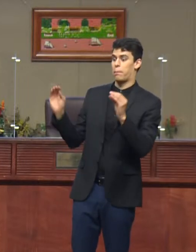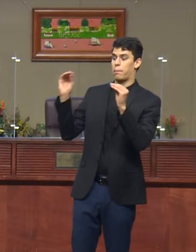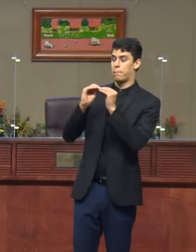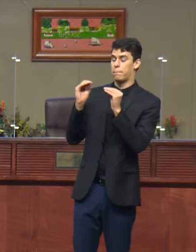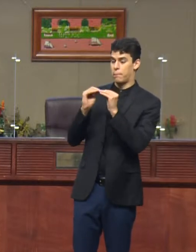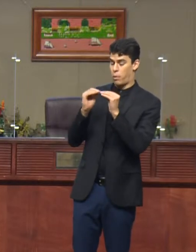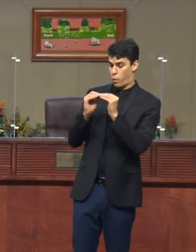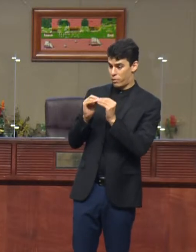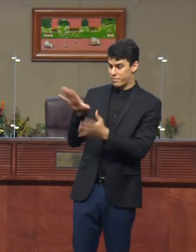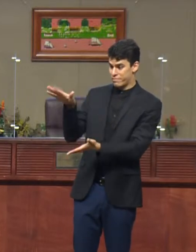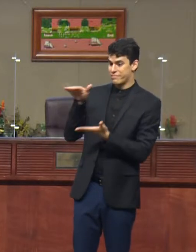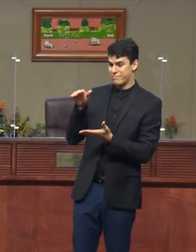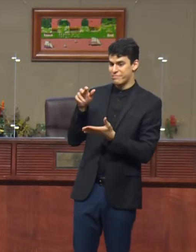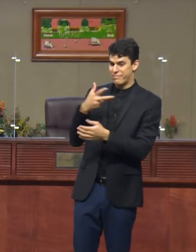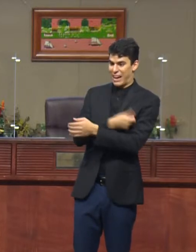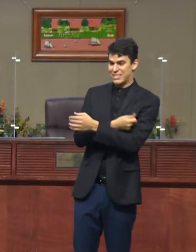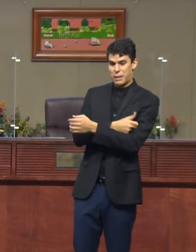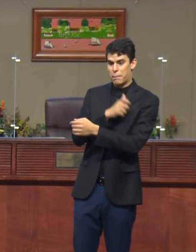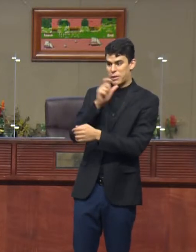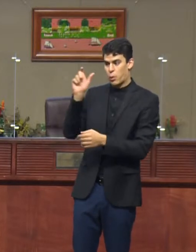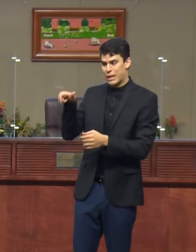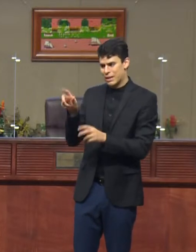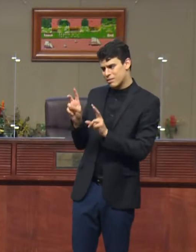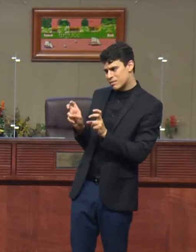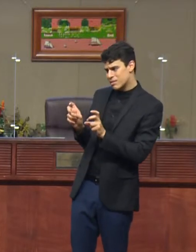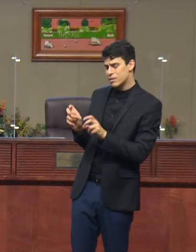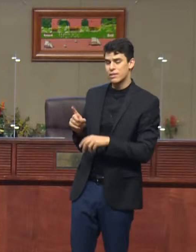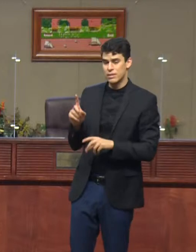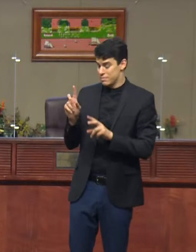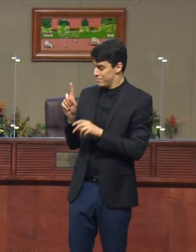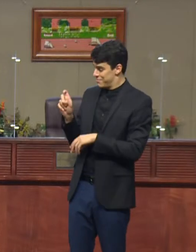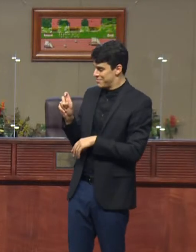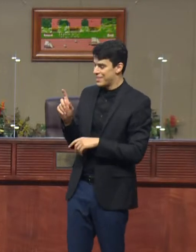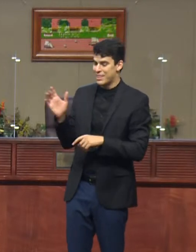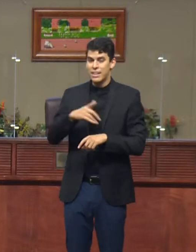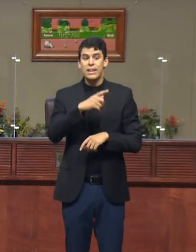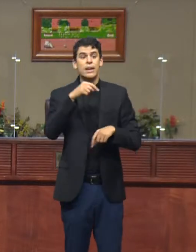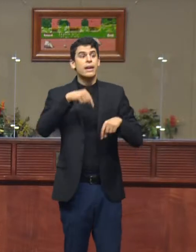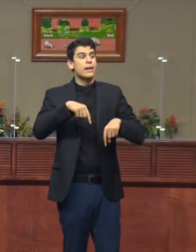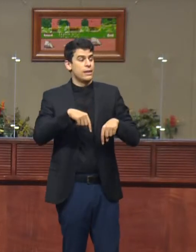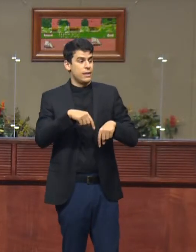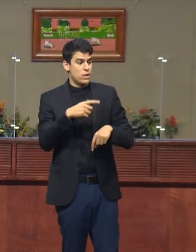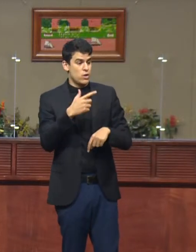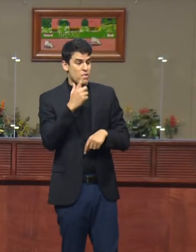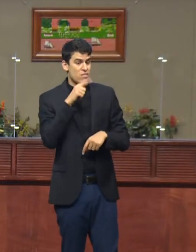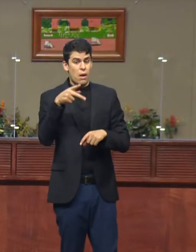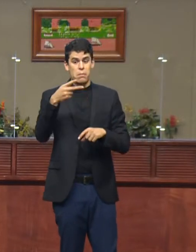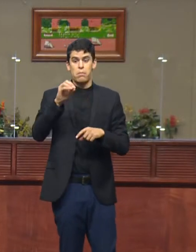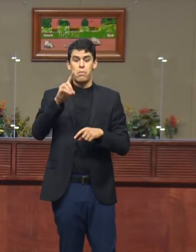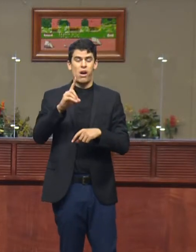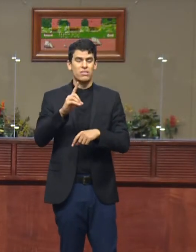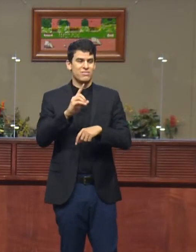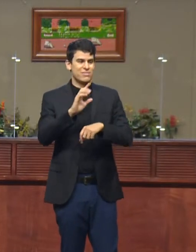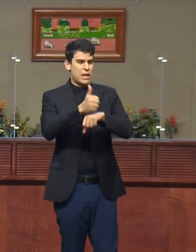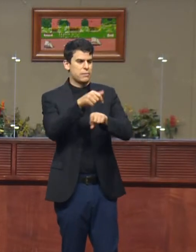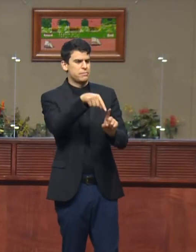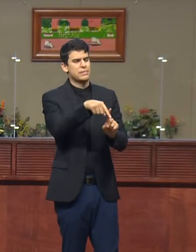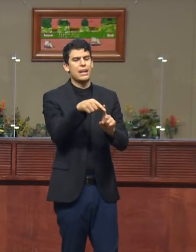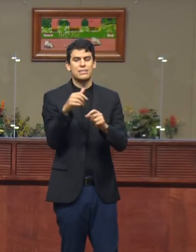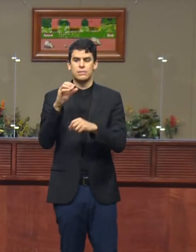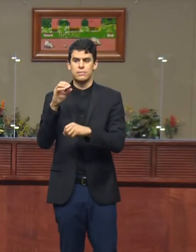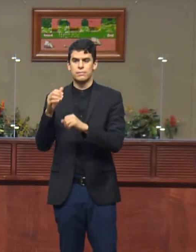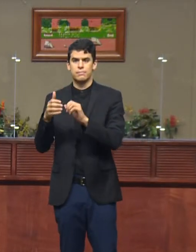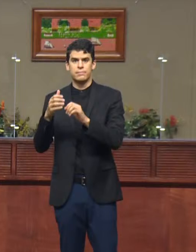that? The vaccine operations, since our Orange County Convention Center pod site is primarily county run, I think I'd have to